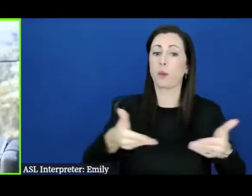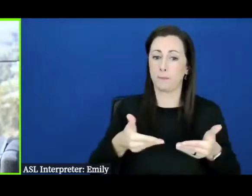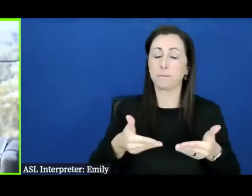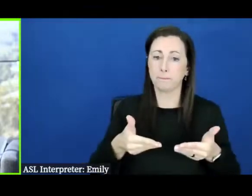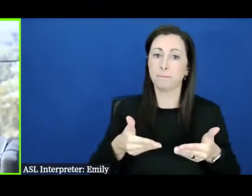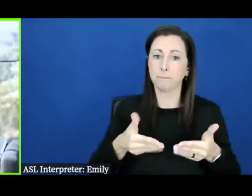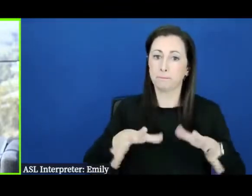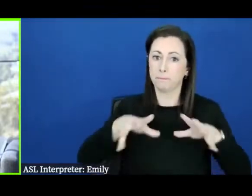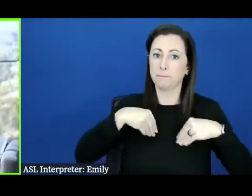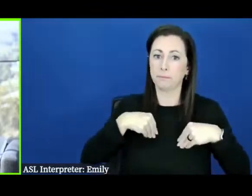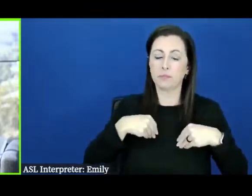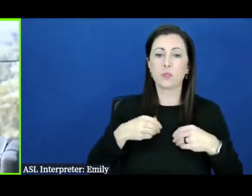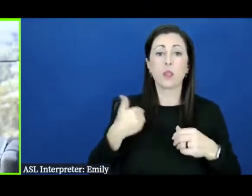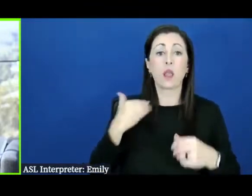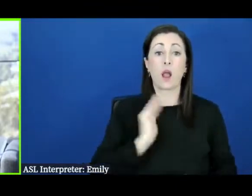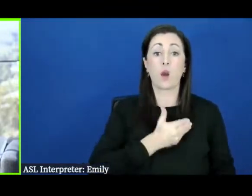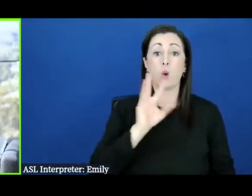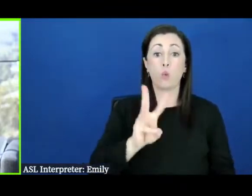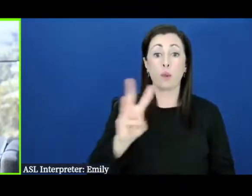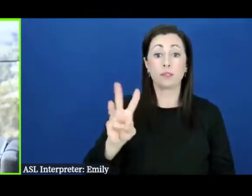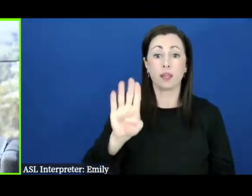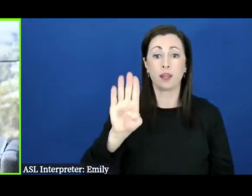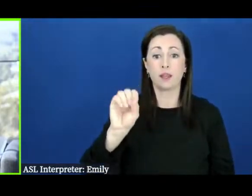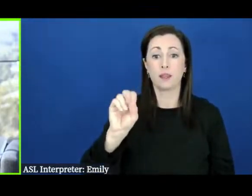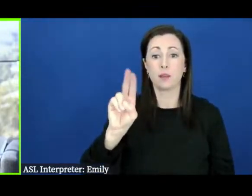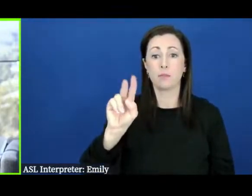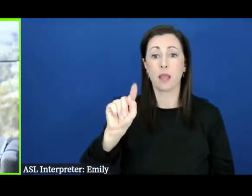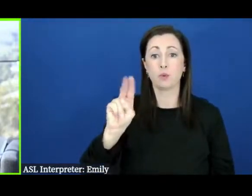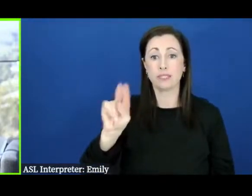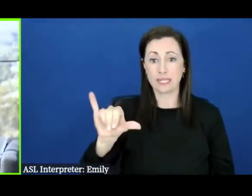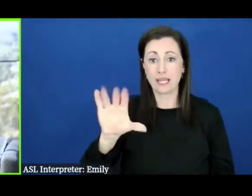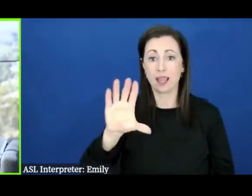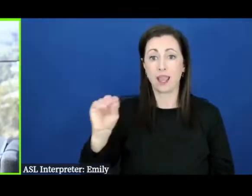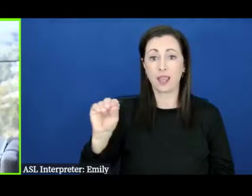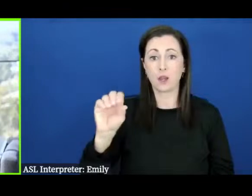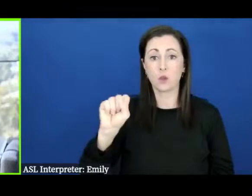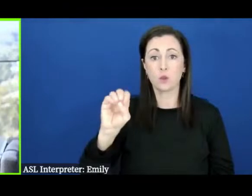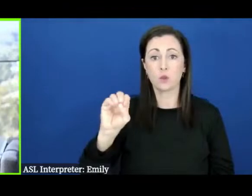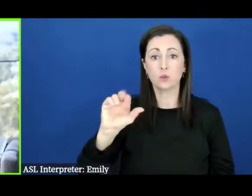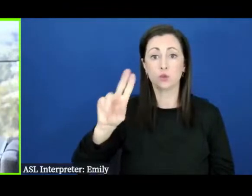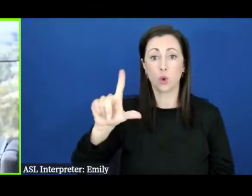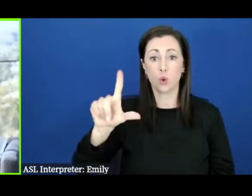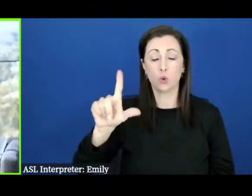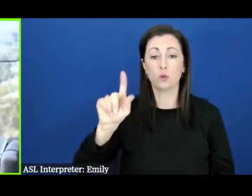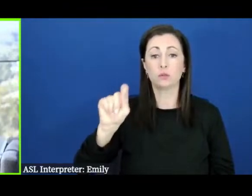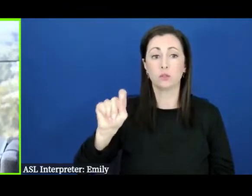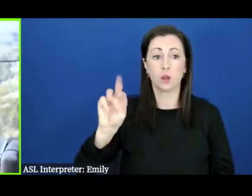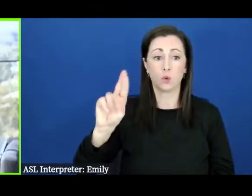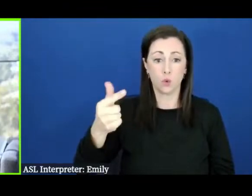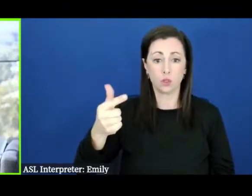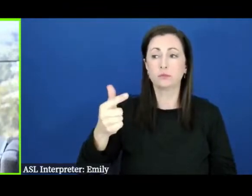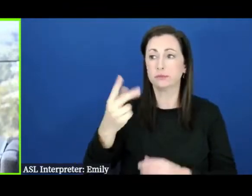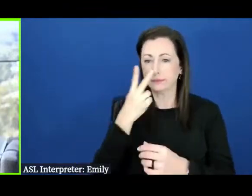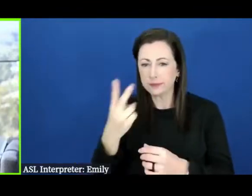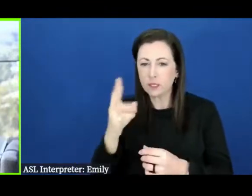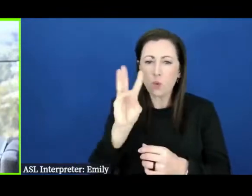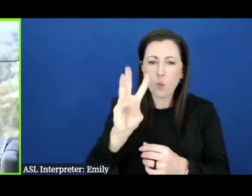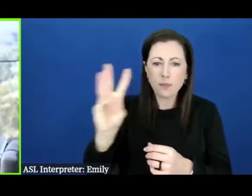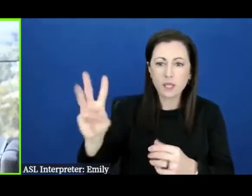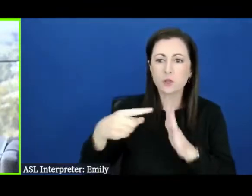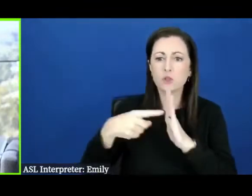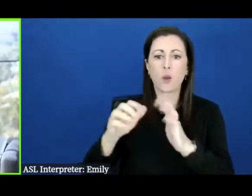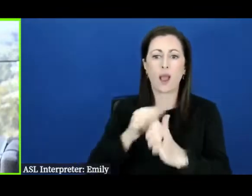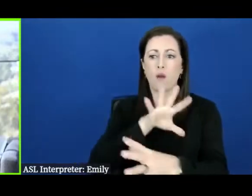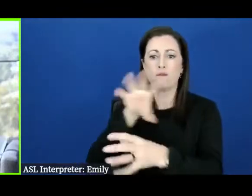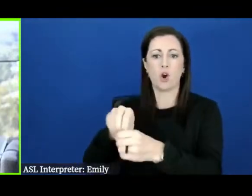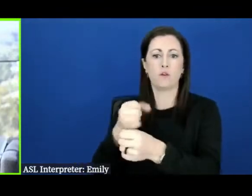website, bountyandsoul.org, to see how you can support, get involved, and be part of